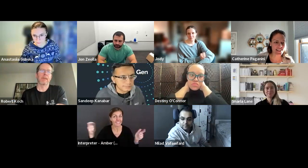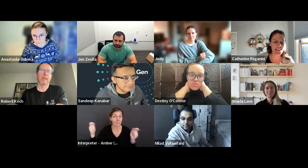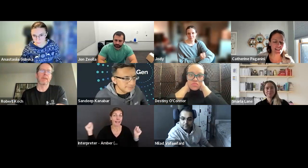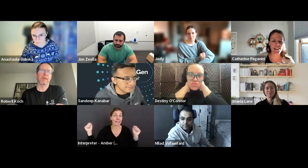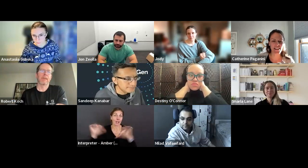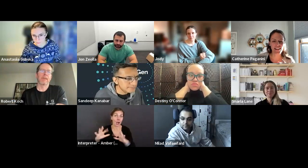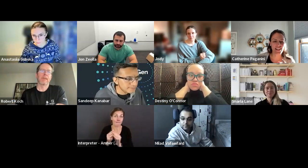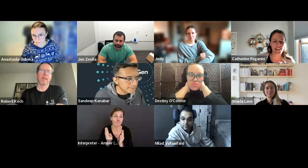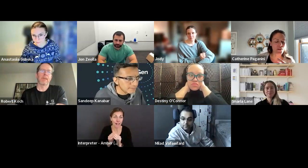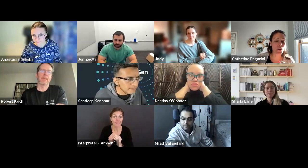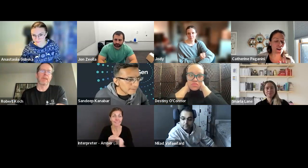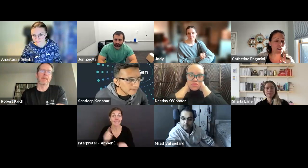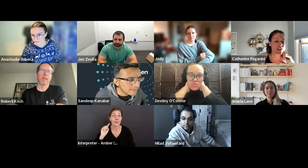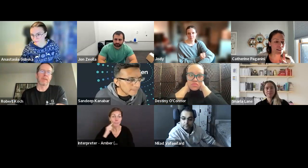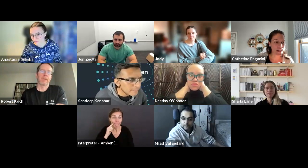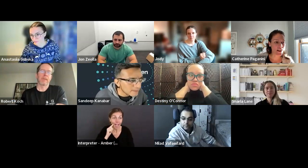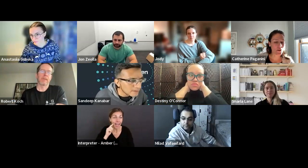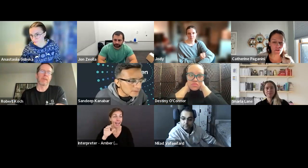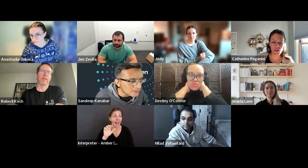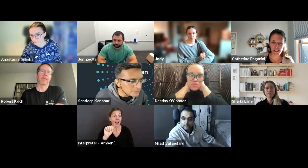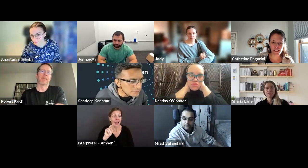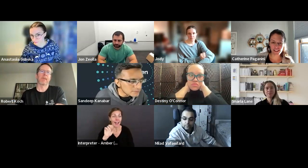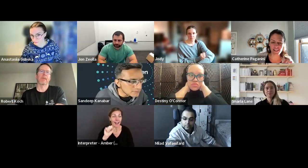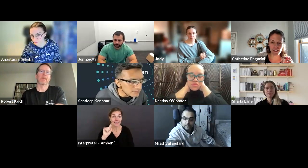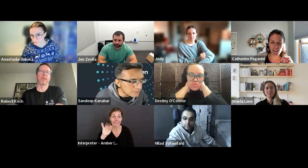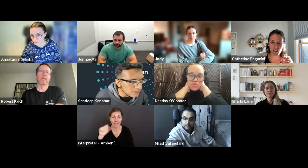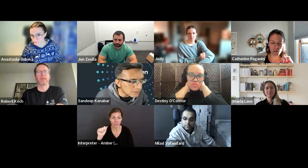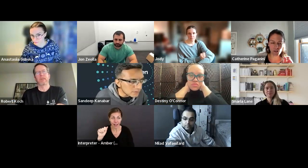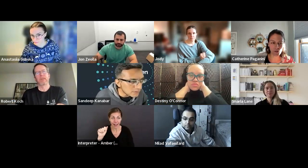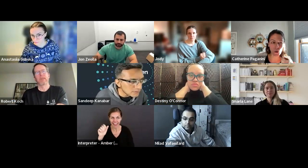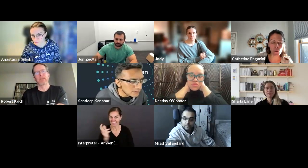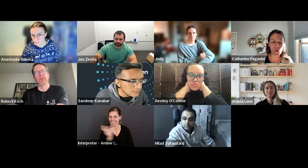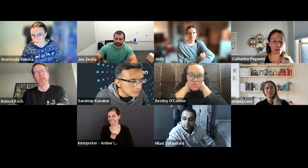Milad, Anastasia, are now officially the